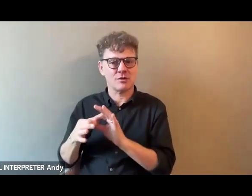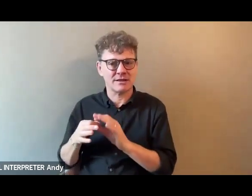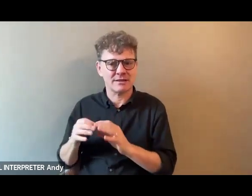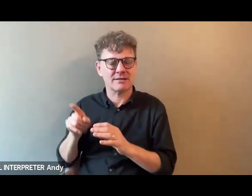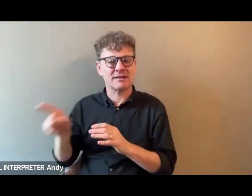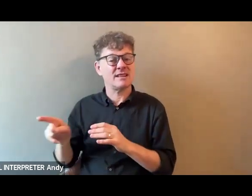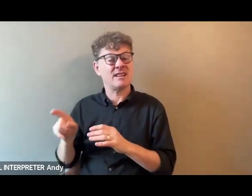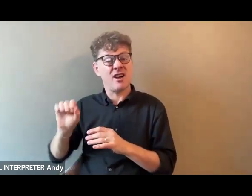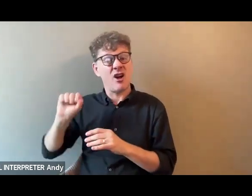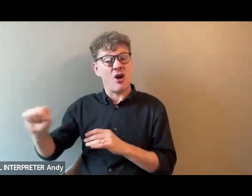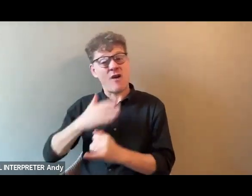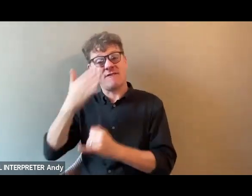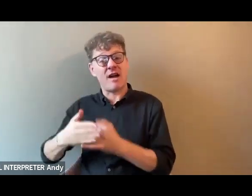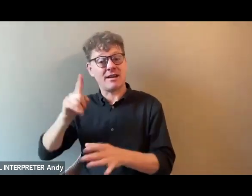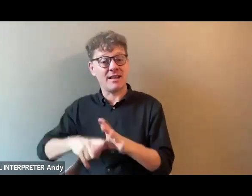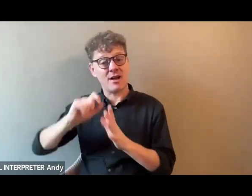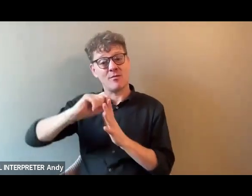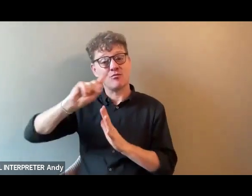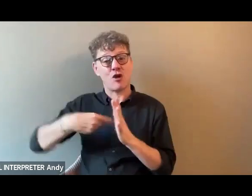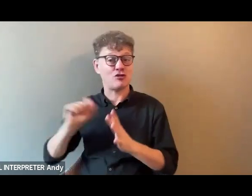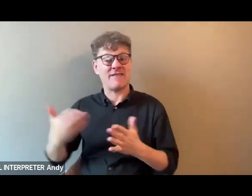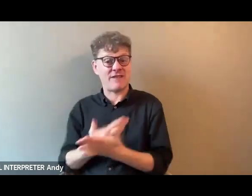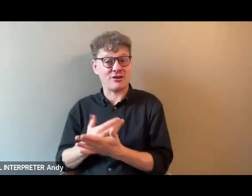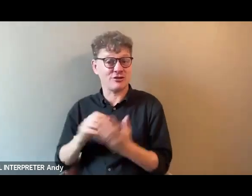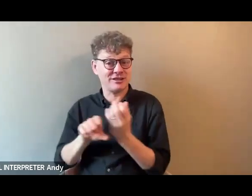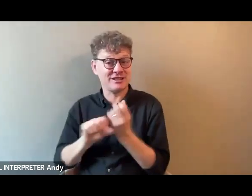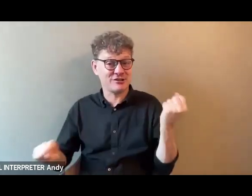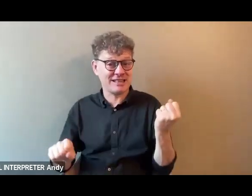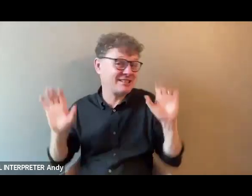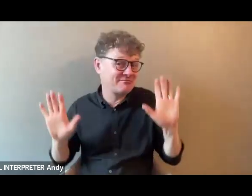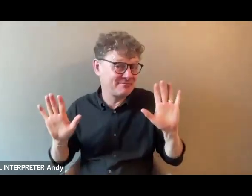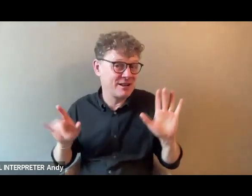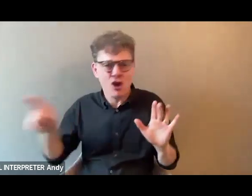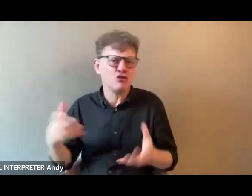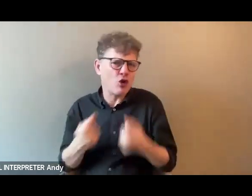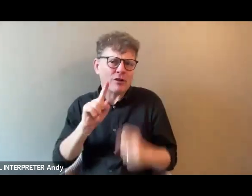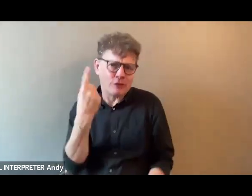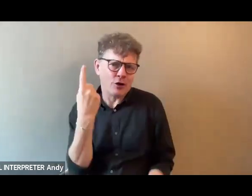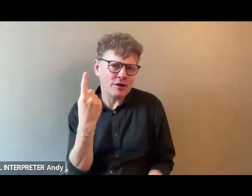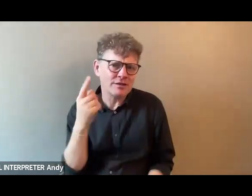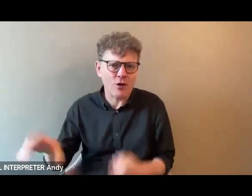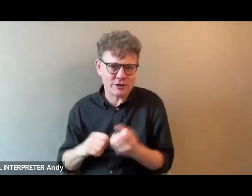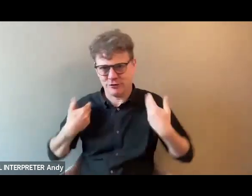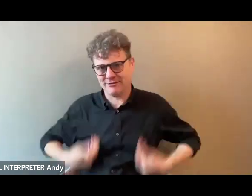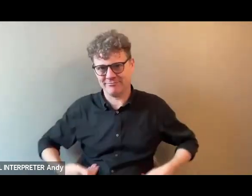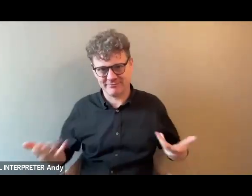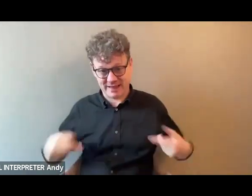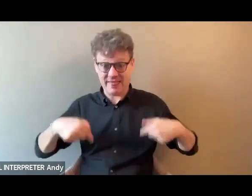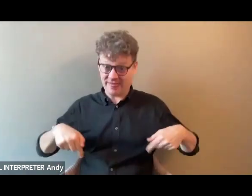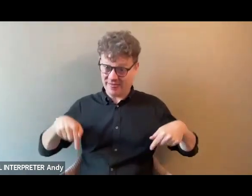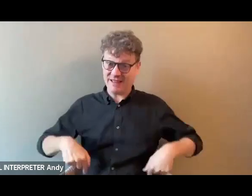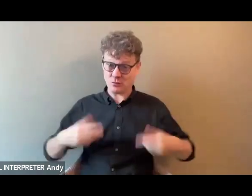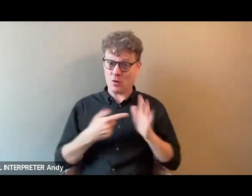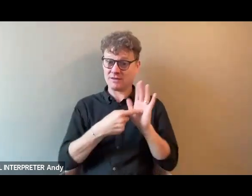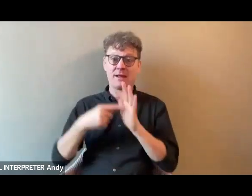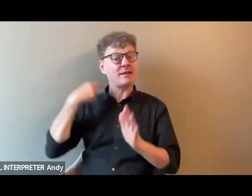Gauntlet, as part of her final year project for her fashion degree. Needless to say, she got a first, and this was displayed at London Fashion Week.